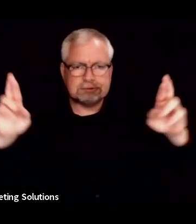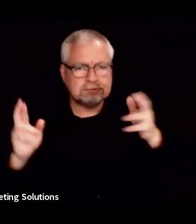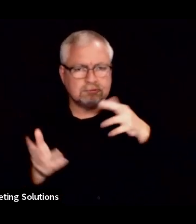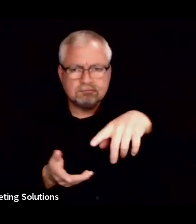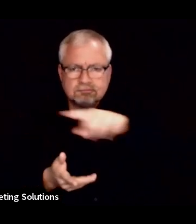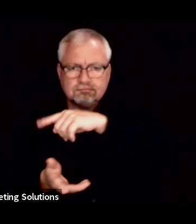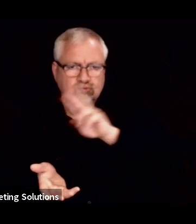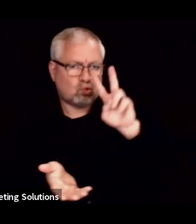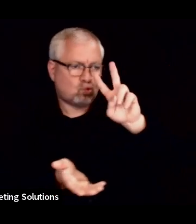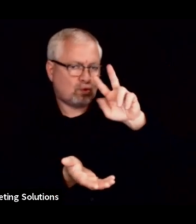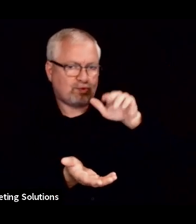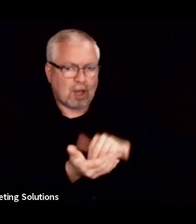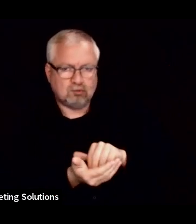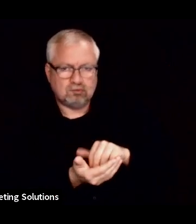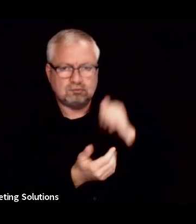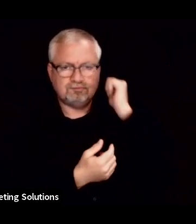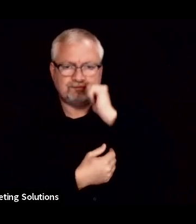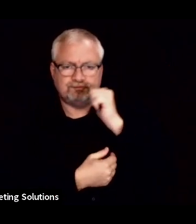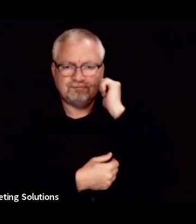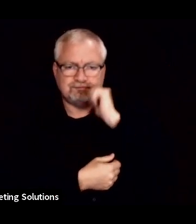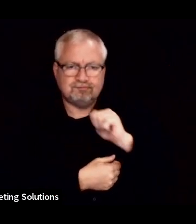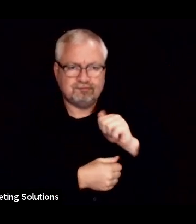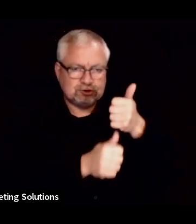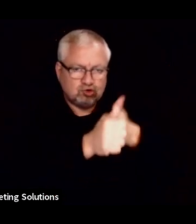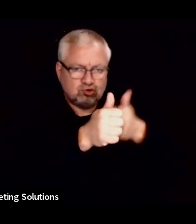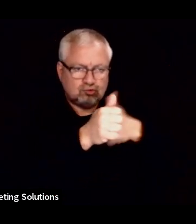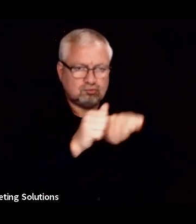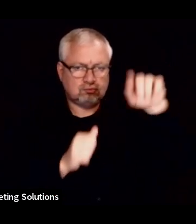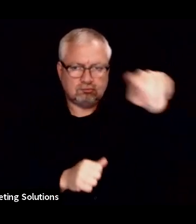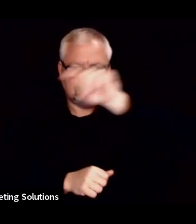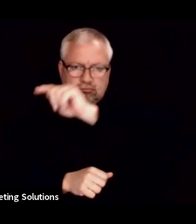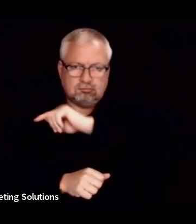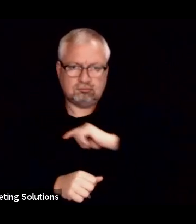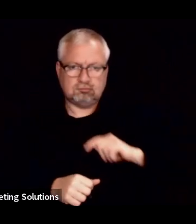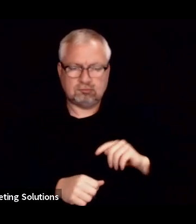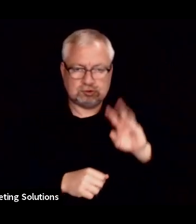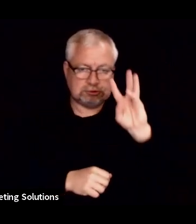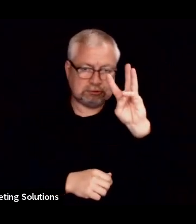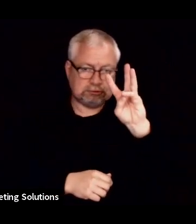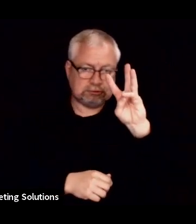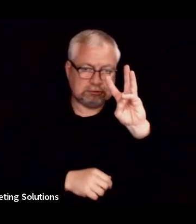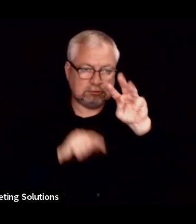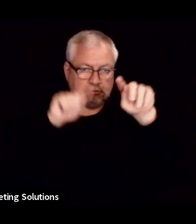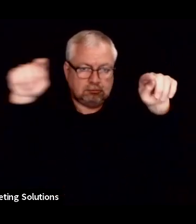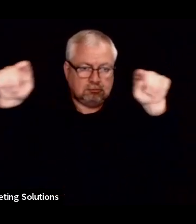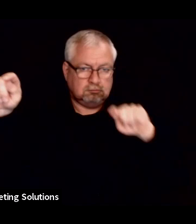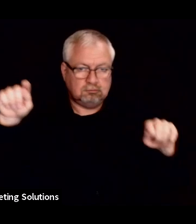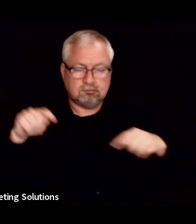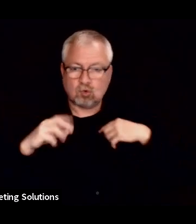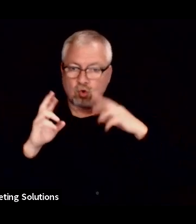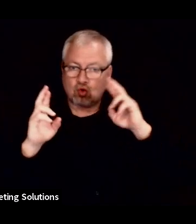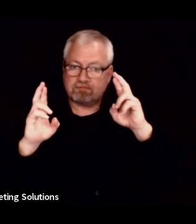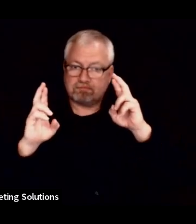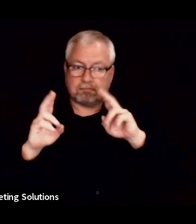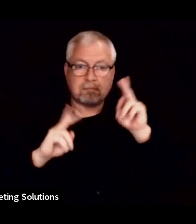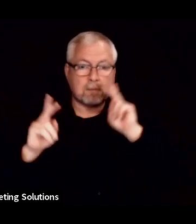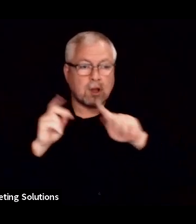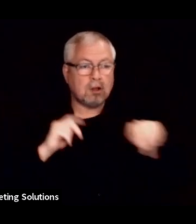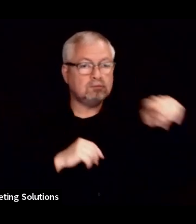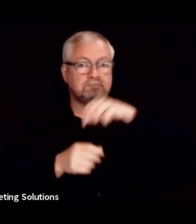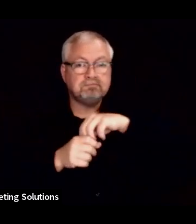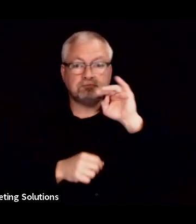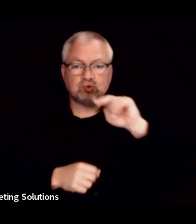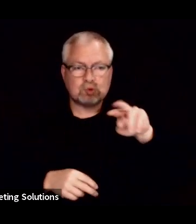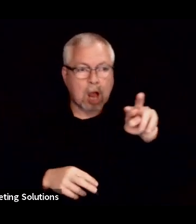day across the 6 sites. So we're hoping that Minnesotans will take advantage of the ability to go to one of